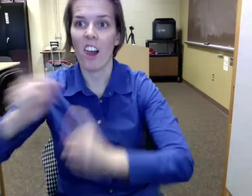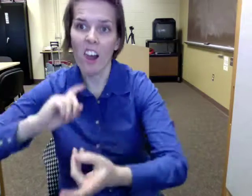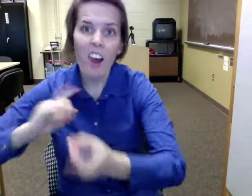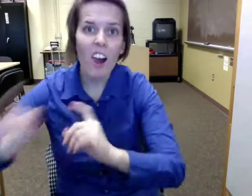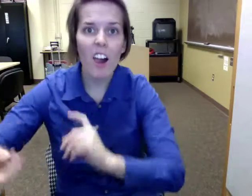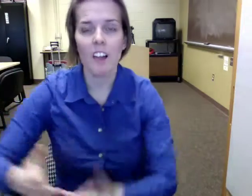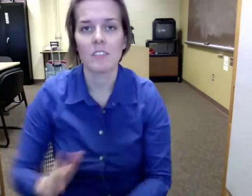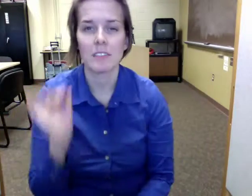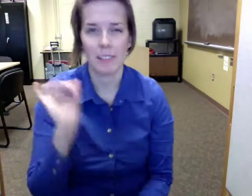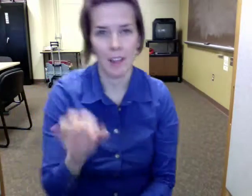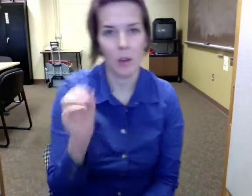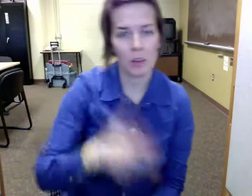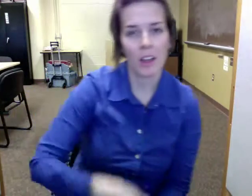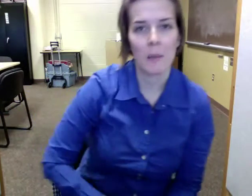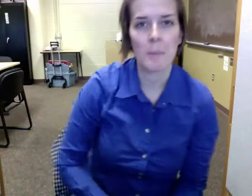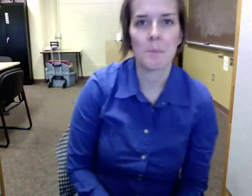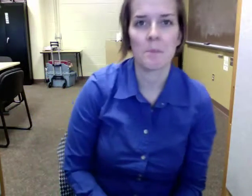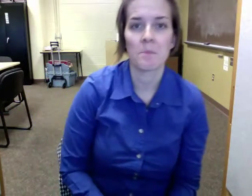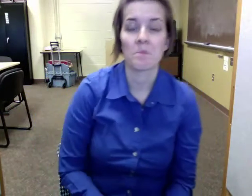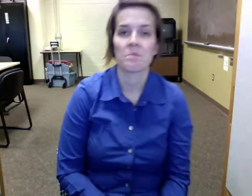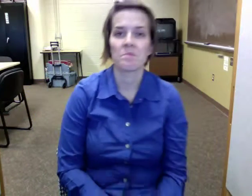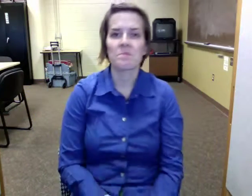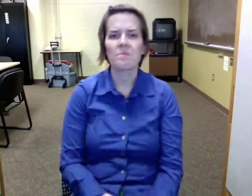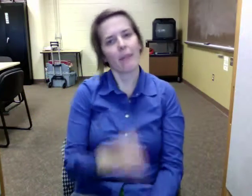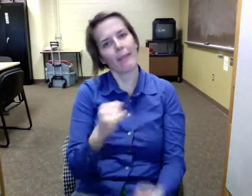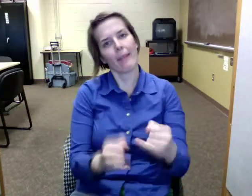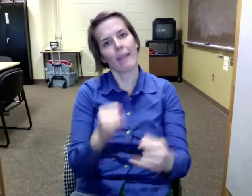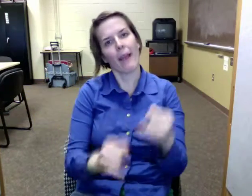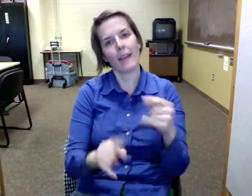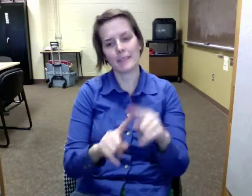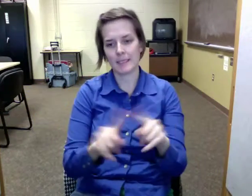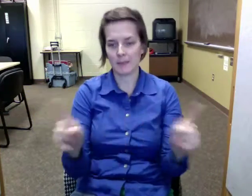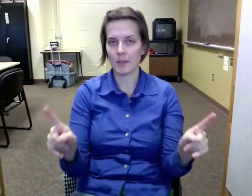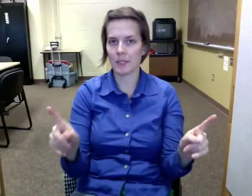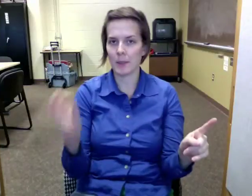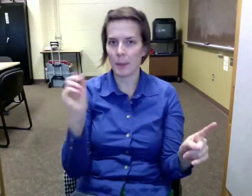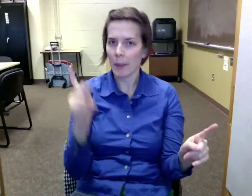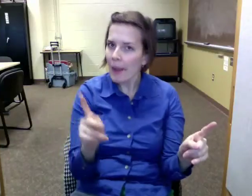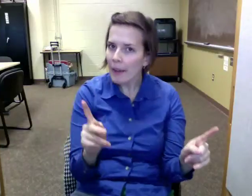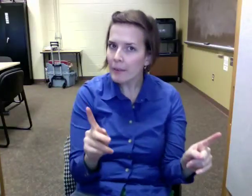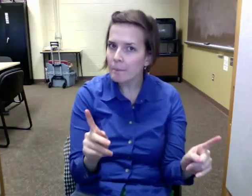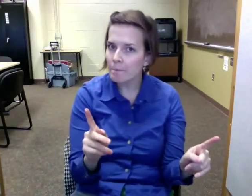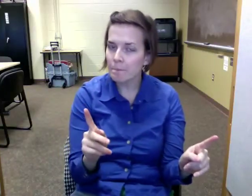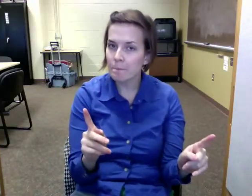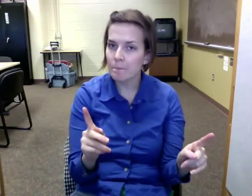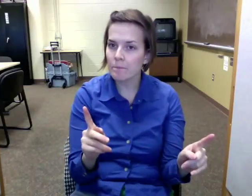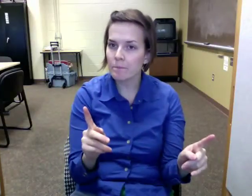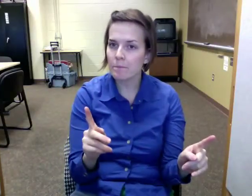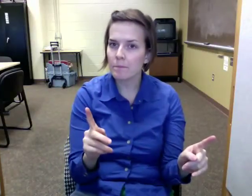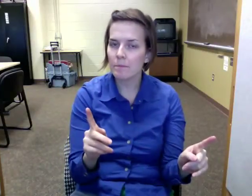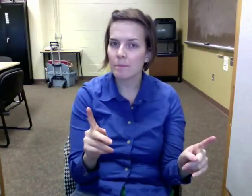Okay, and the last difference between a lecture situation and an everyday listening situation is the